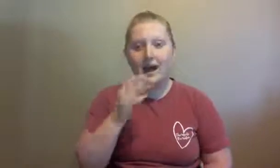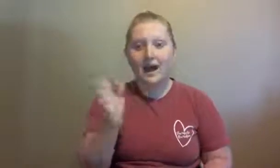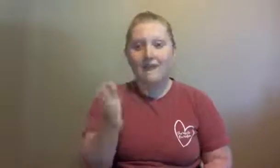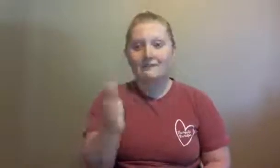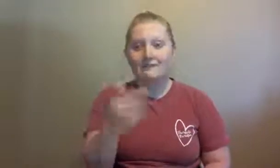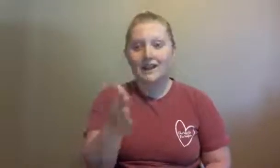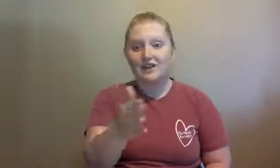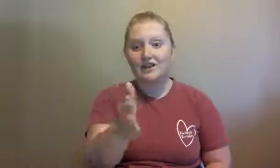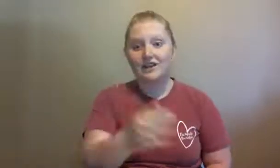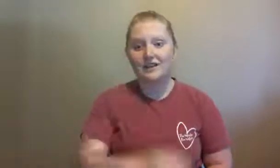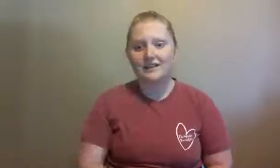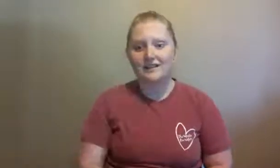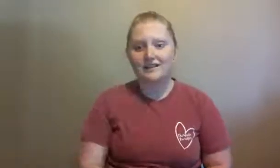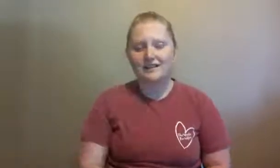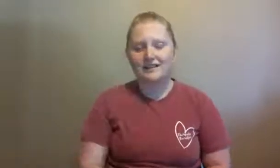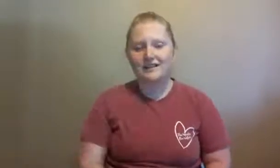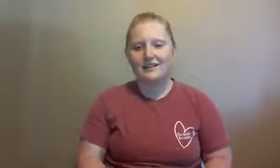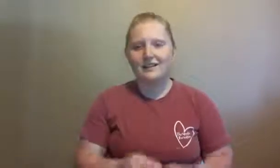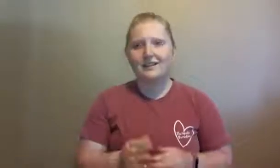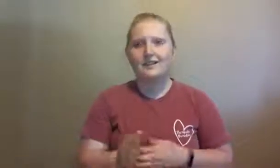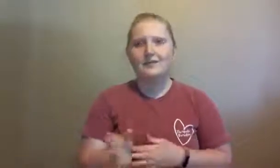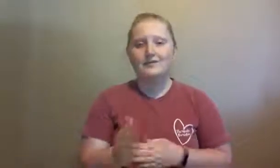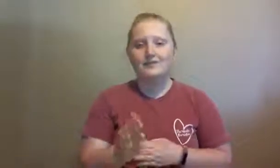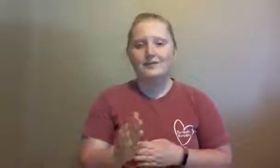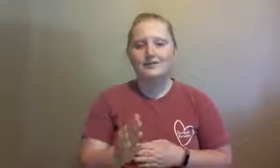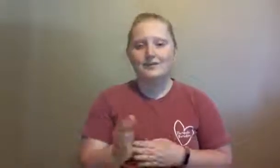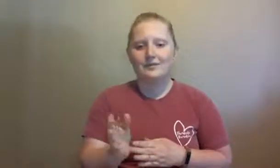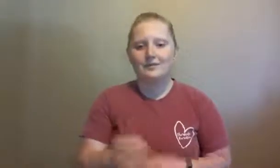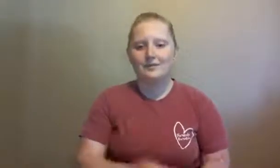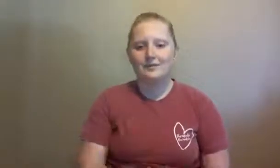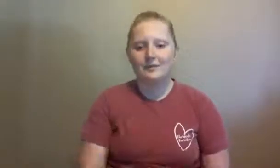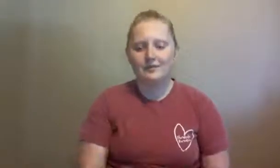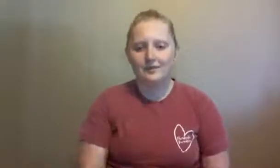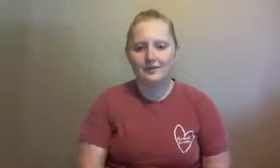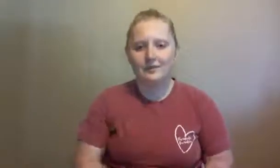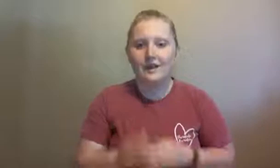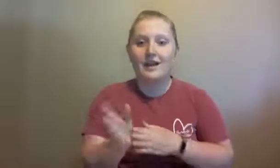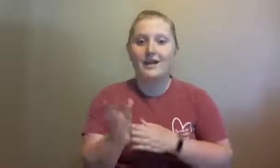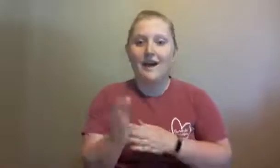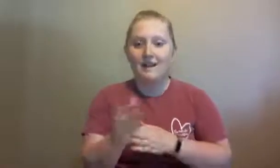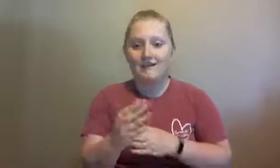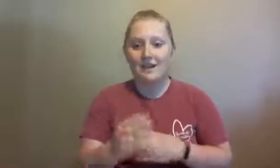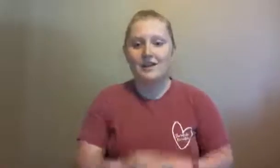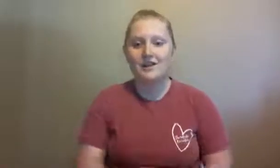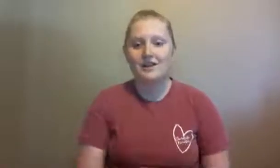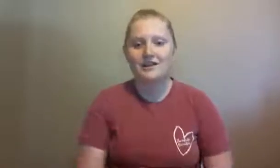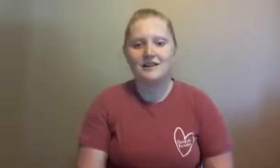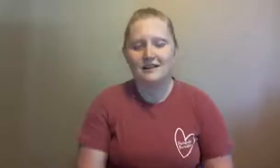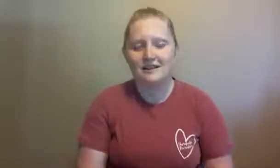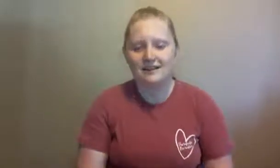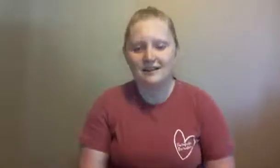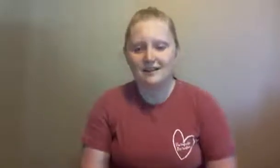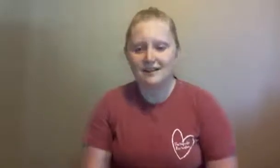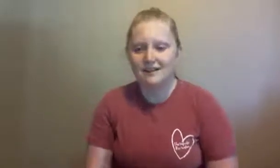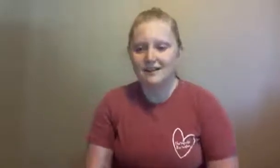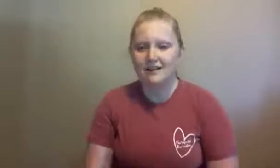A fish? I have a pet. She is a fish. A fish? And she says glub,